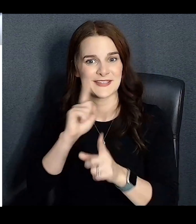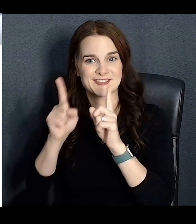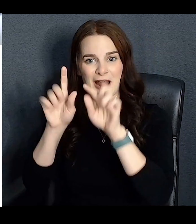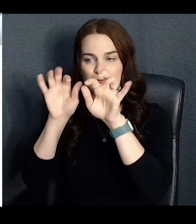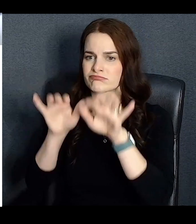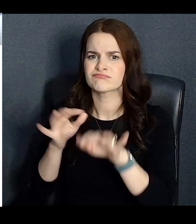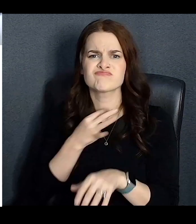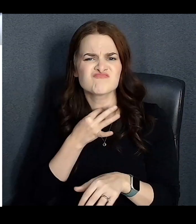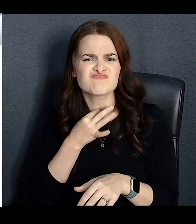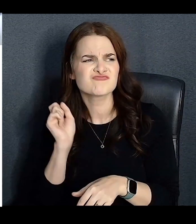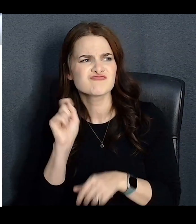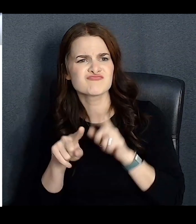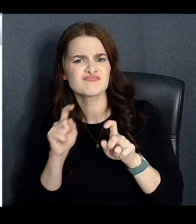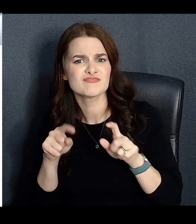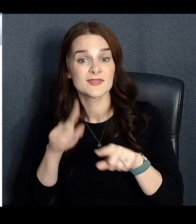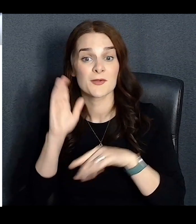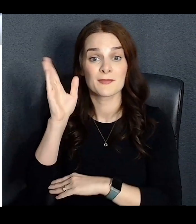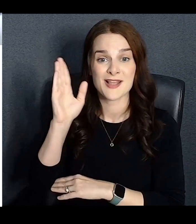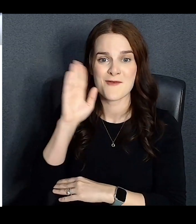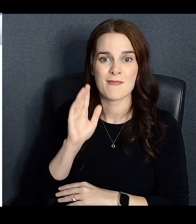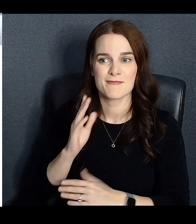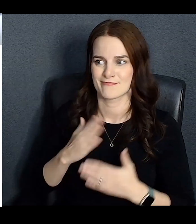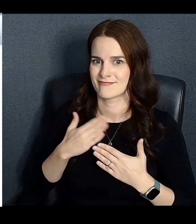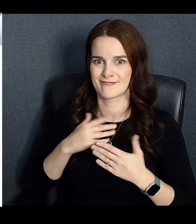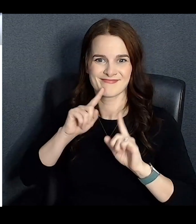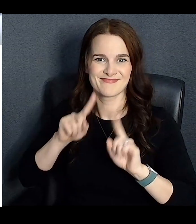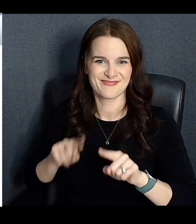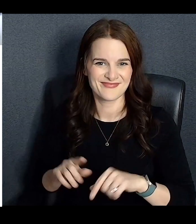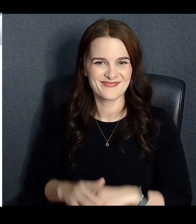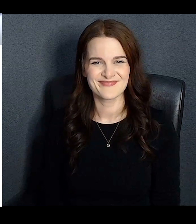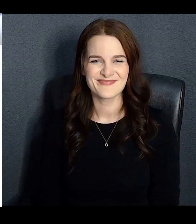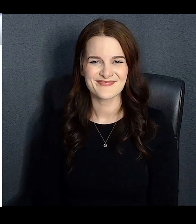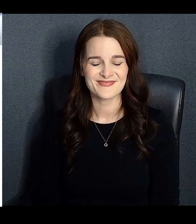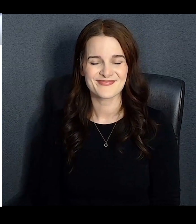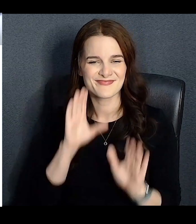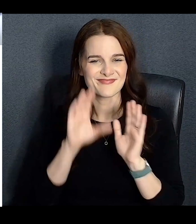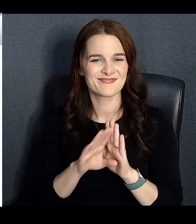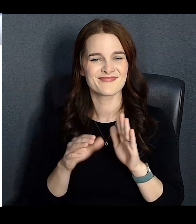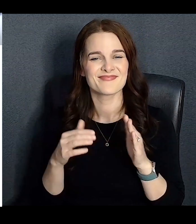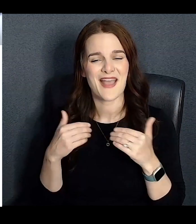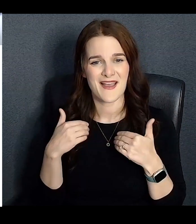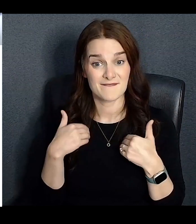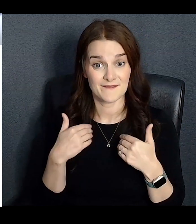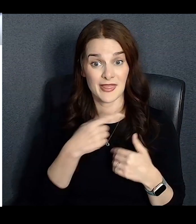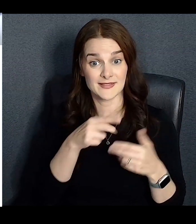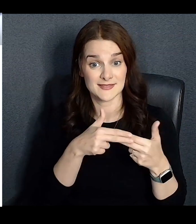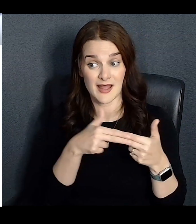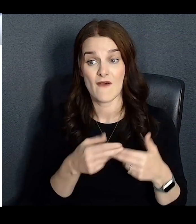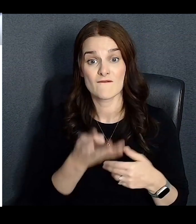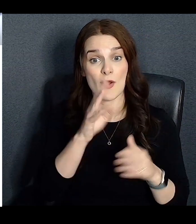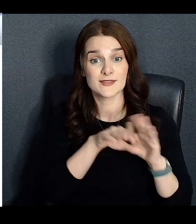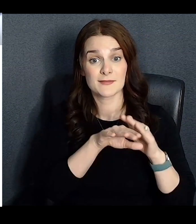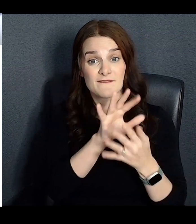You can also type in the chat any questions you have throughout this presentation, and we'll be happy to answer those. On the slide, I have 4 images representing the